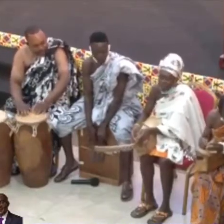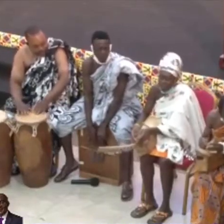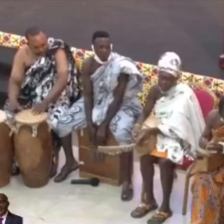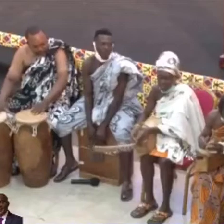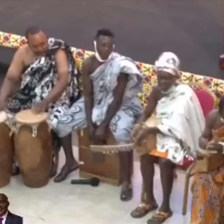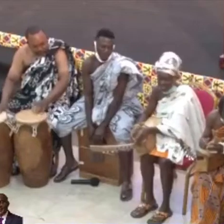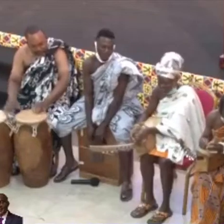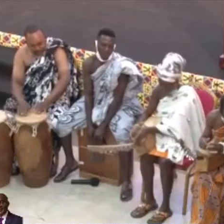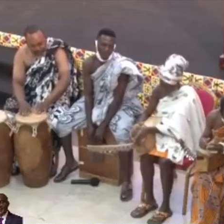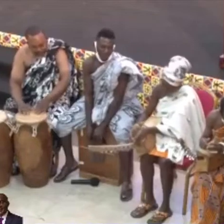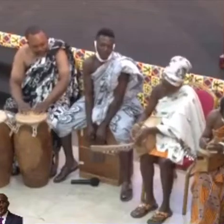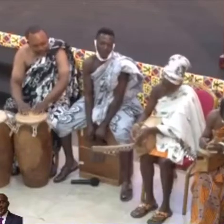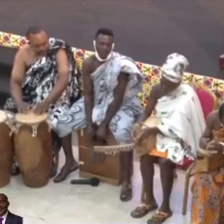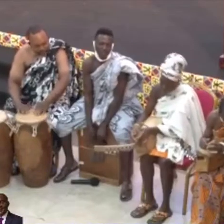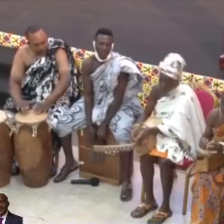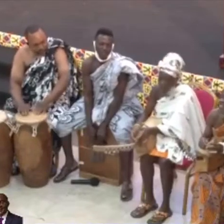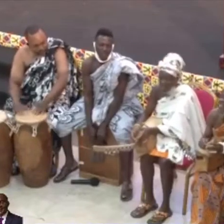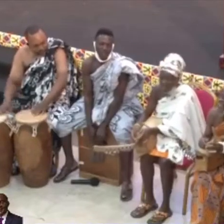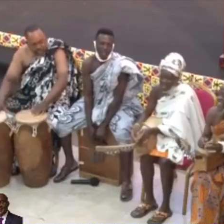Yeah, my Dutch.